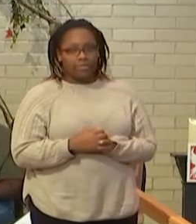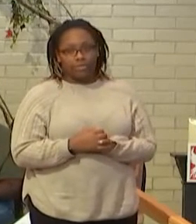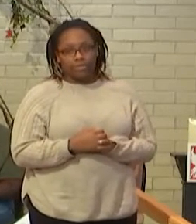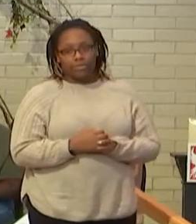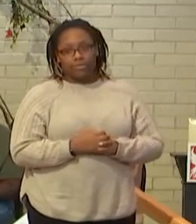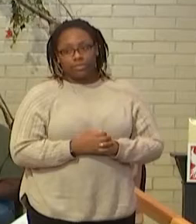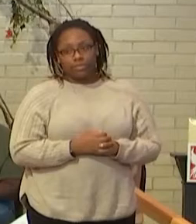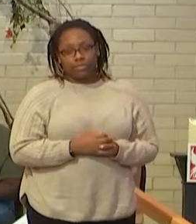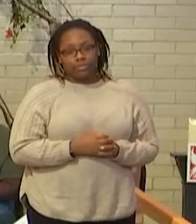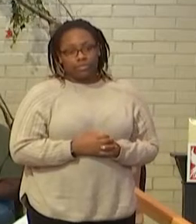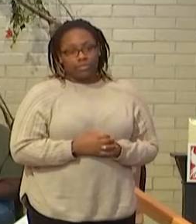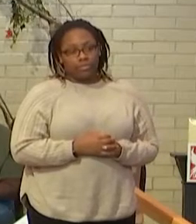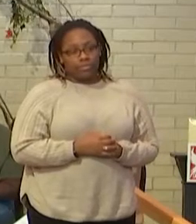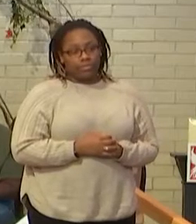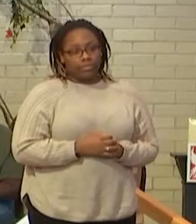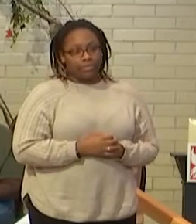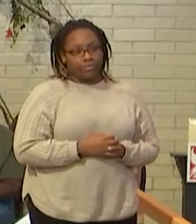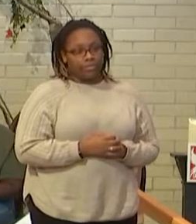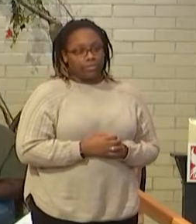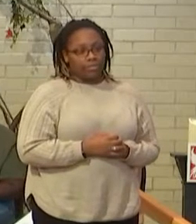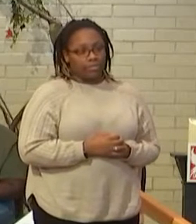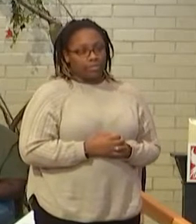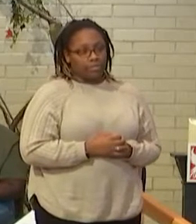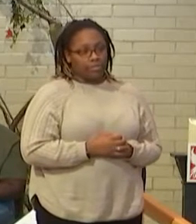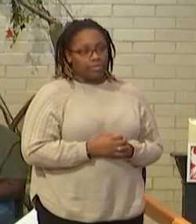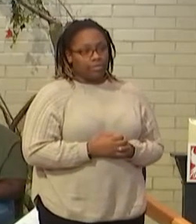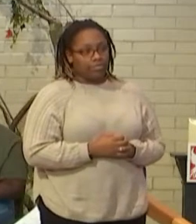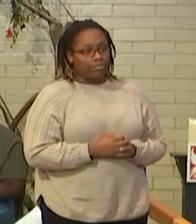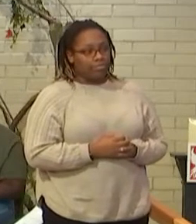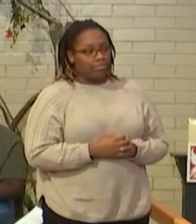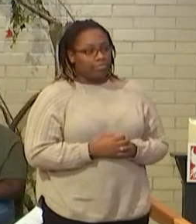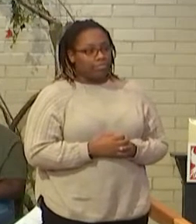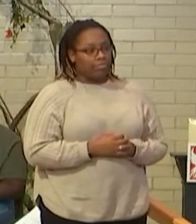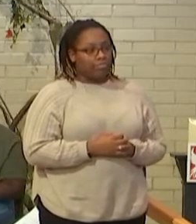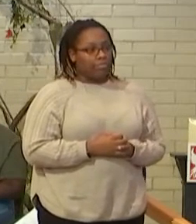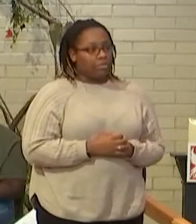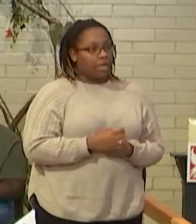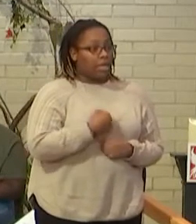So the way that I identify often depends on what disability is being talked